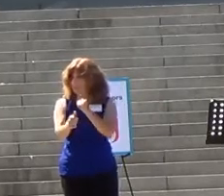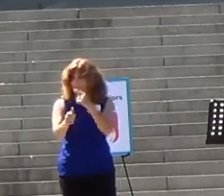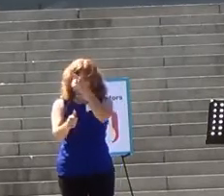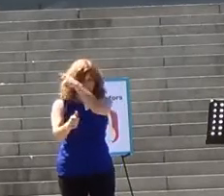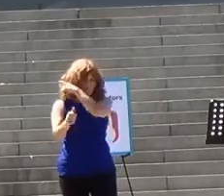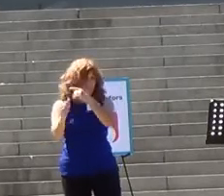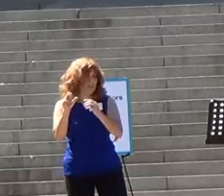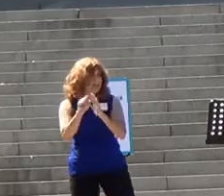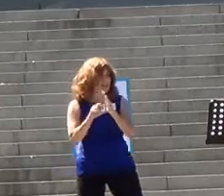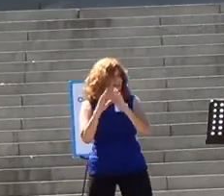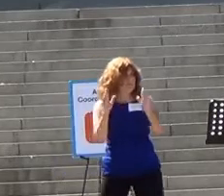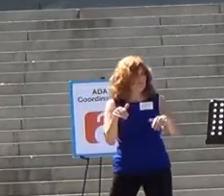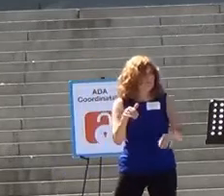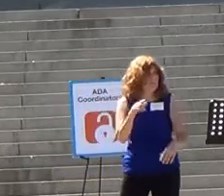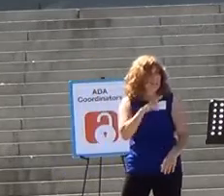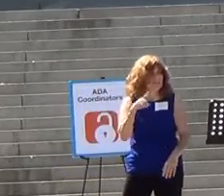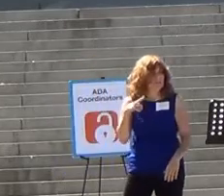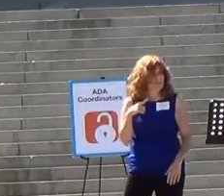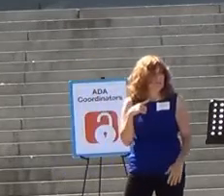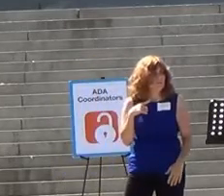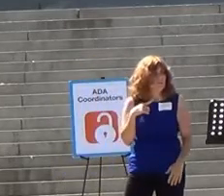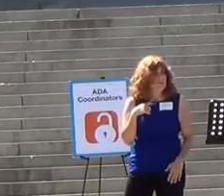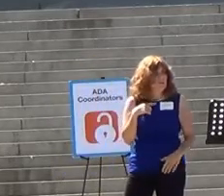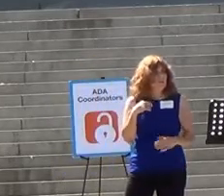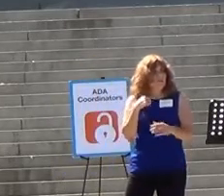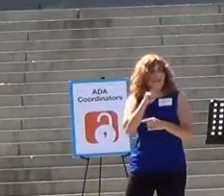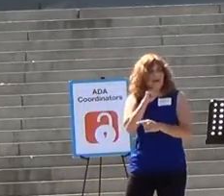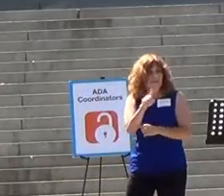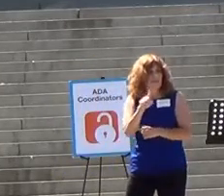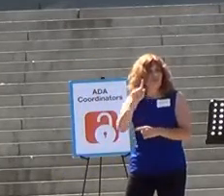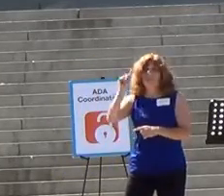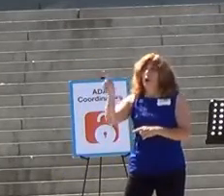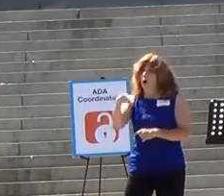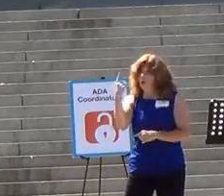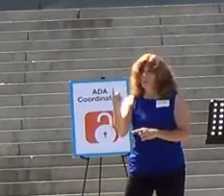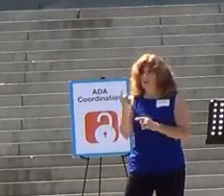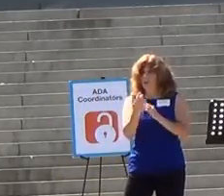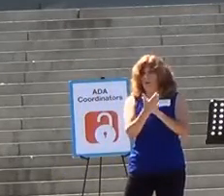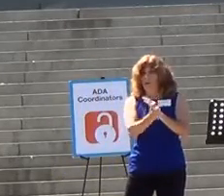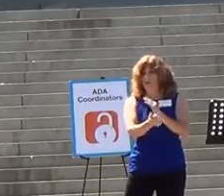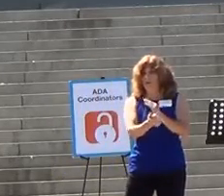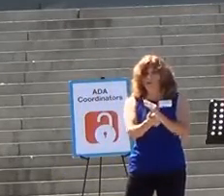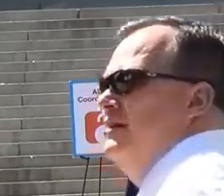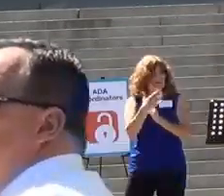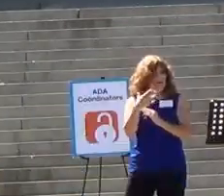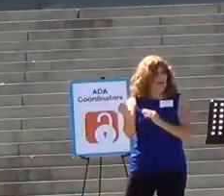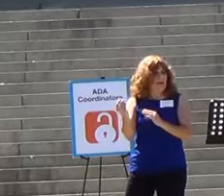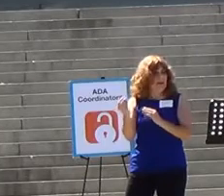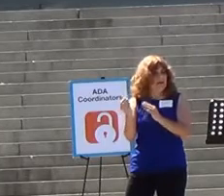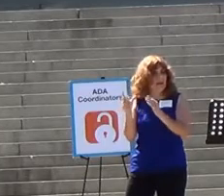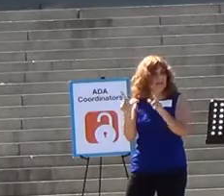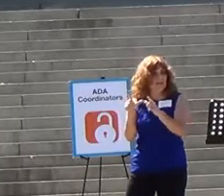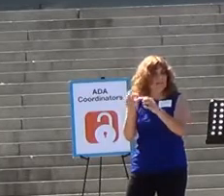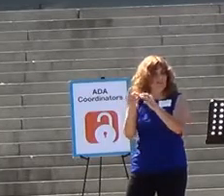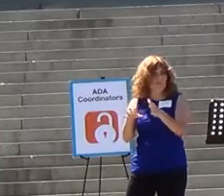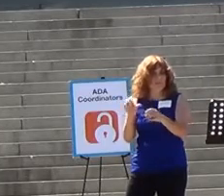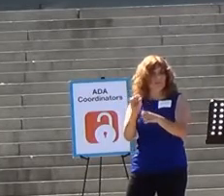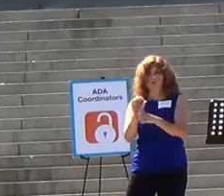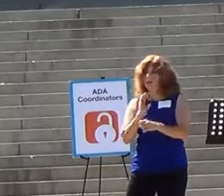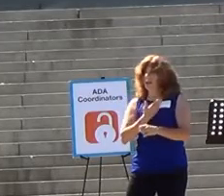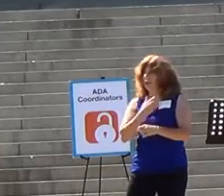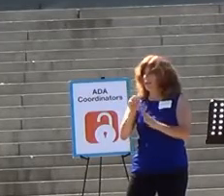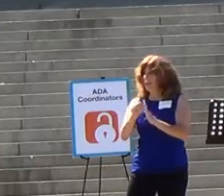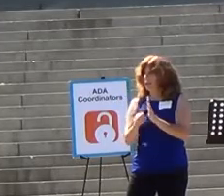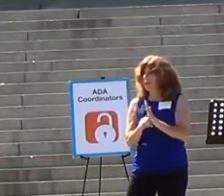Deaf are pushing to pass a bill and ensure that only qualified or licensed interpreters